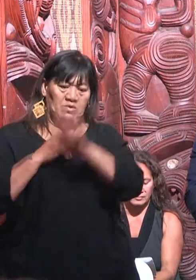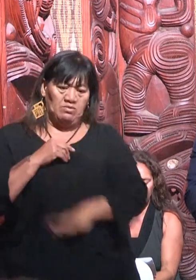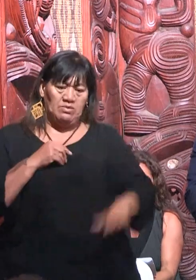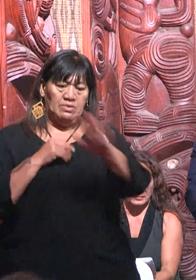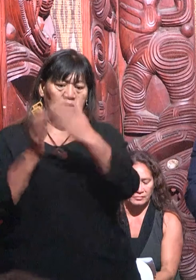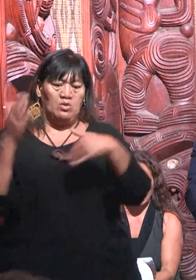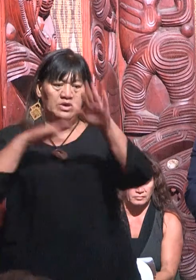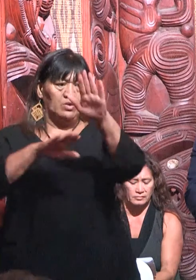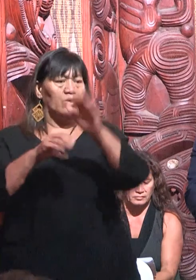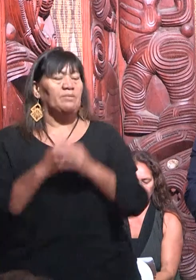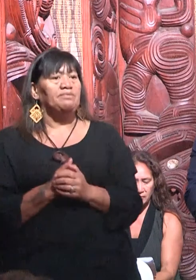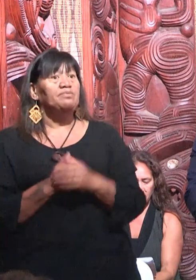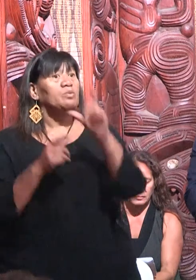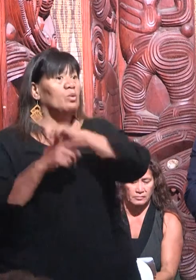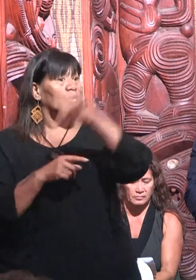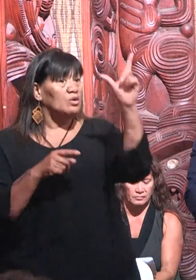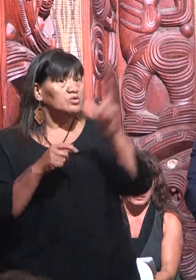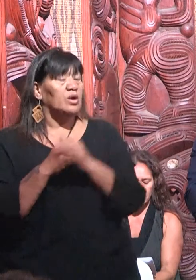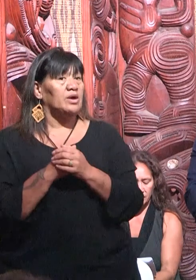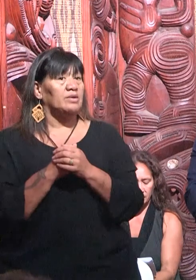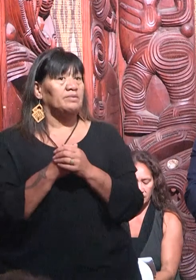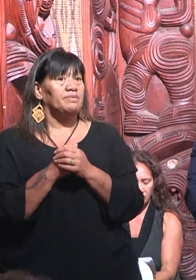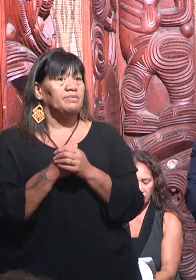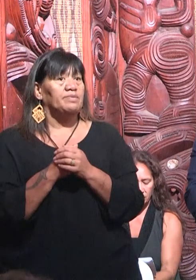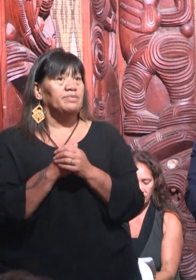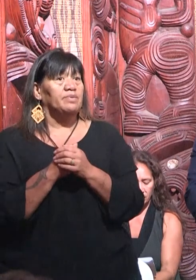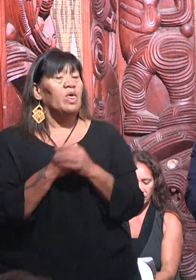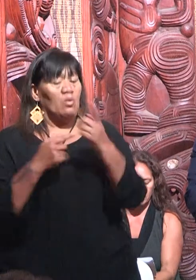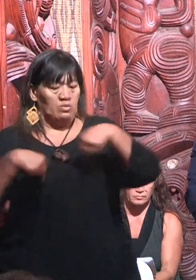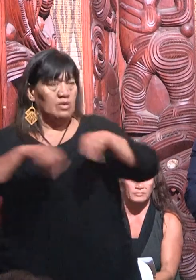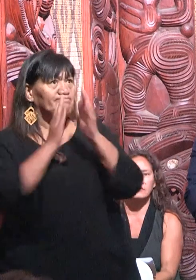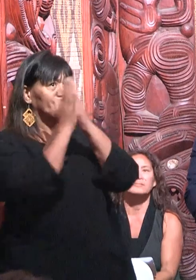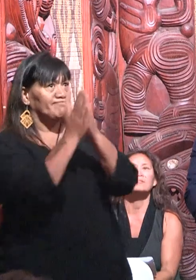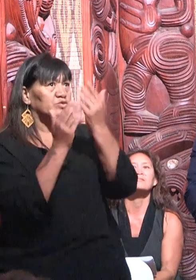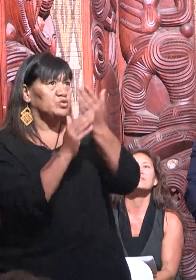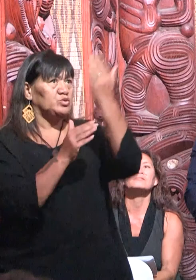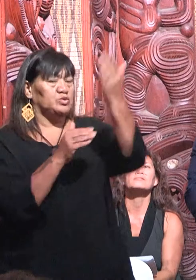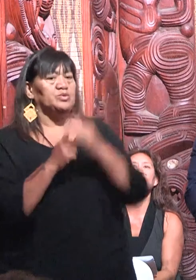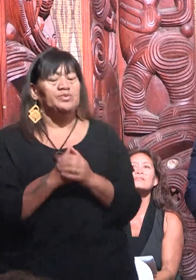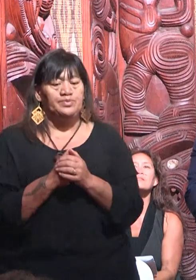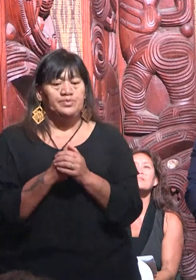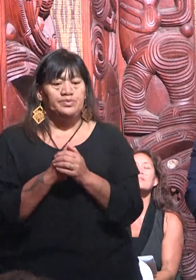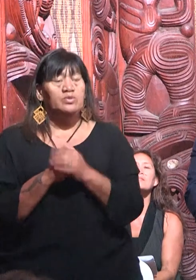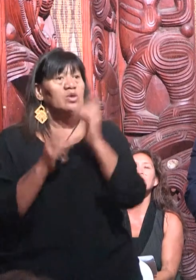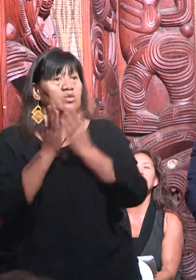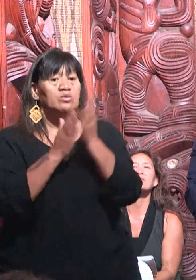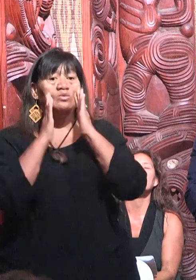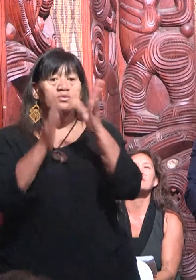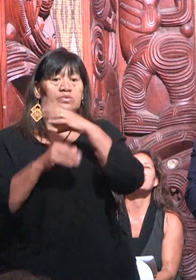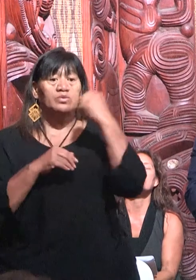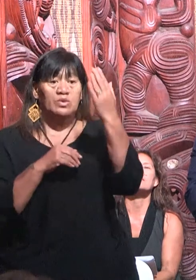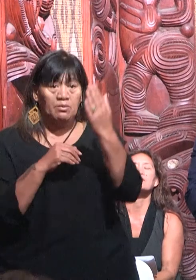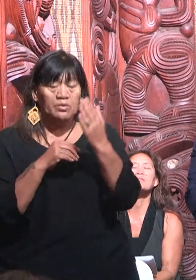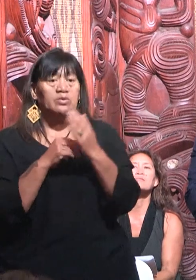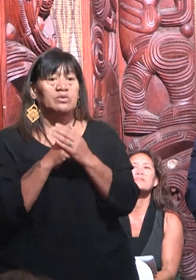Aotearoa. E te atua, te patenei tātou ki a koe, e era mai, te wairua tapu ki